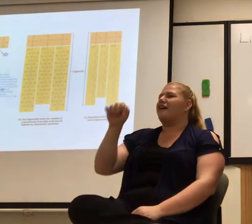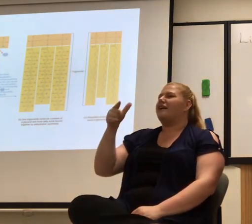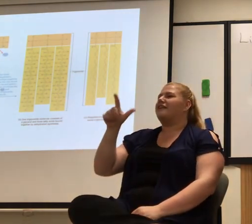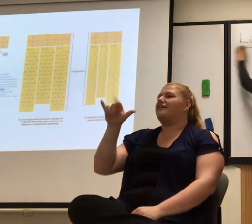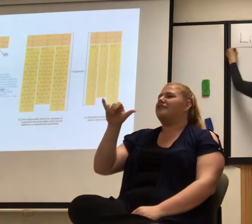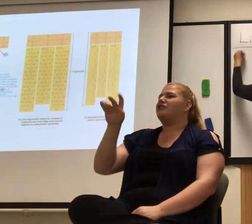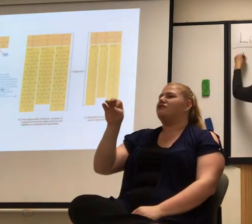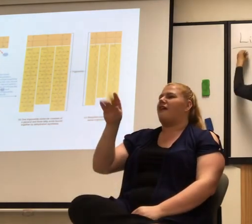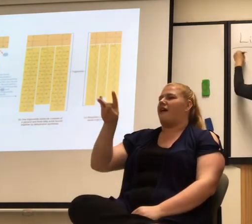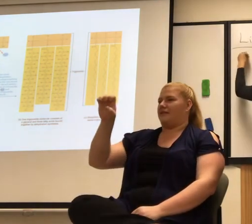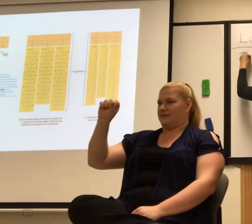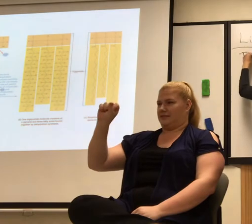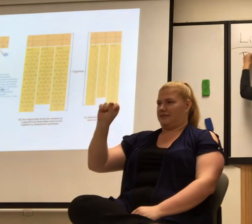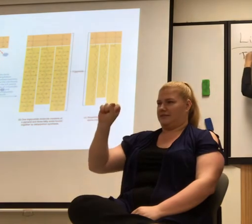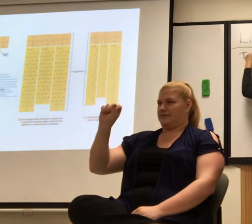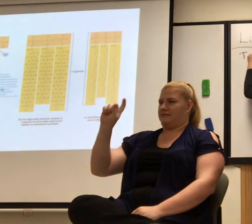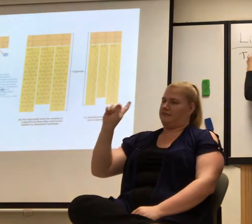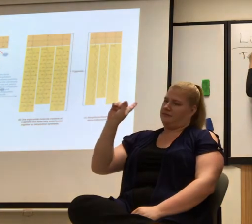lipids.